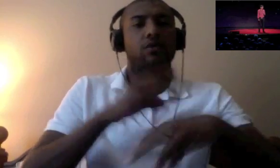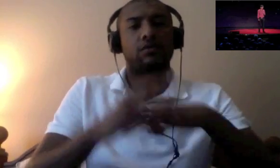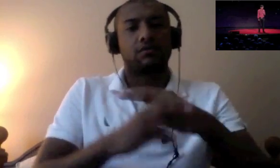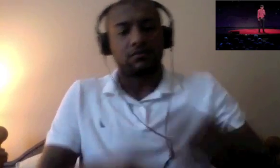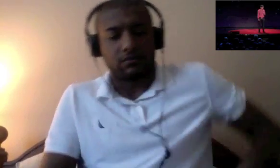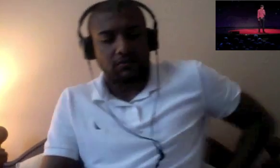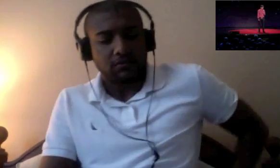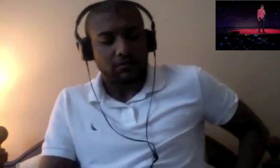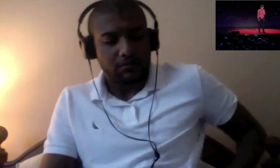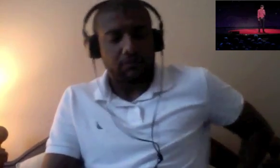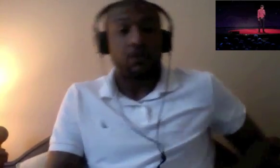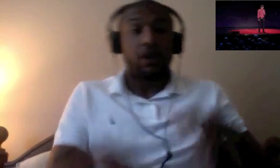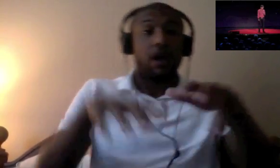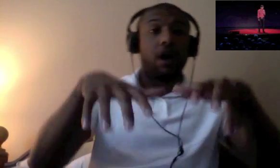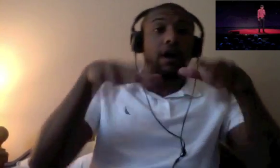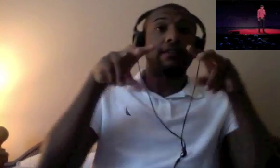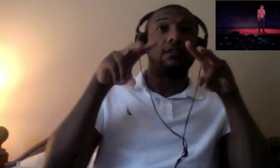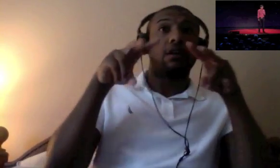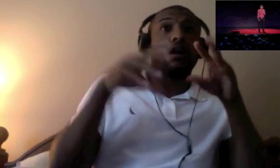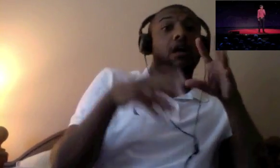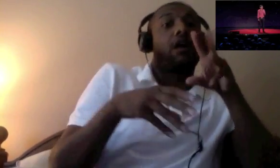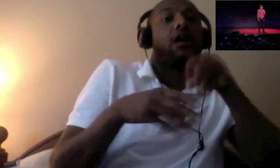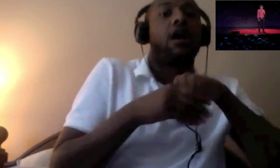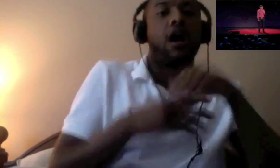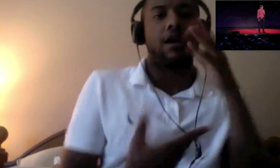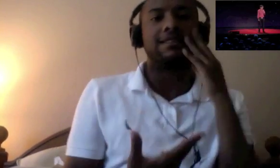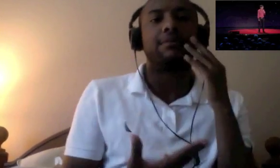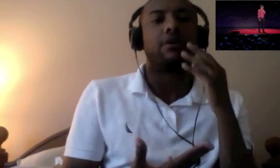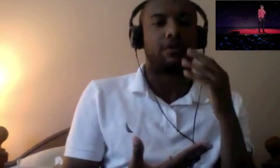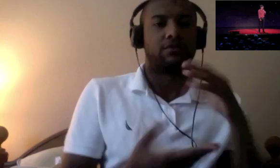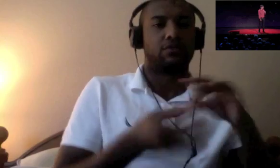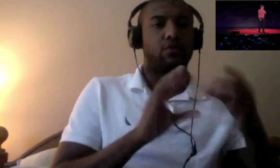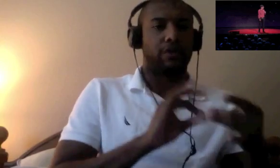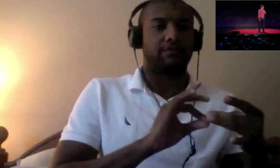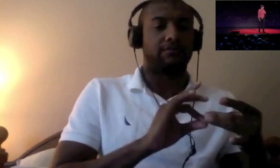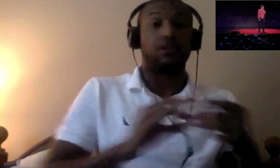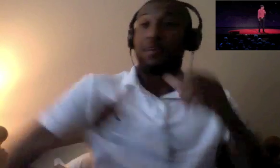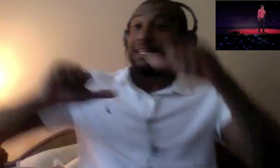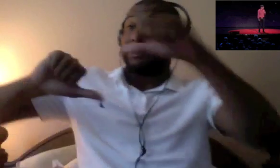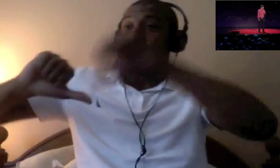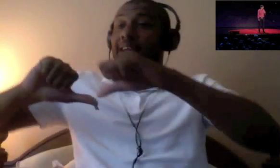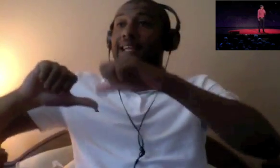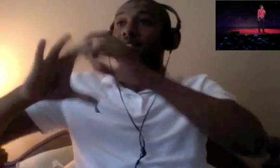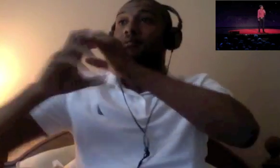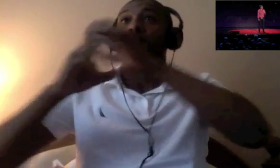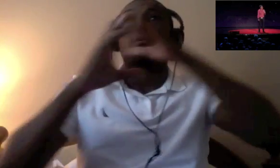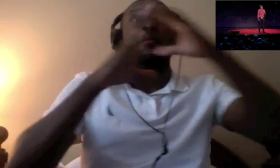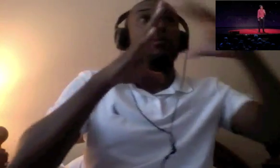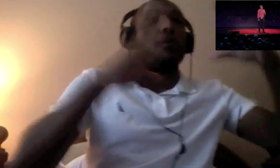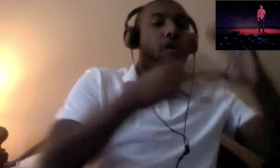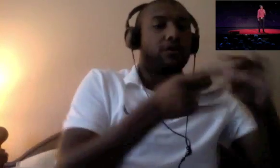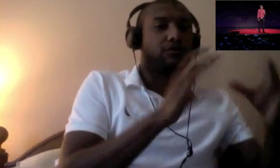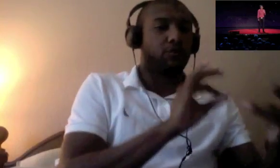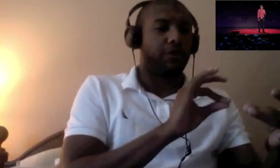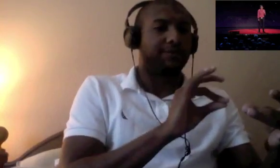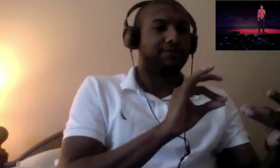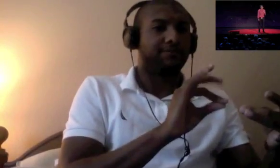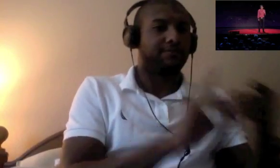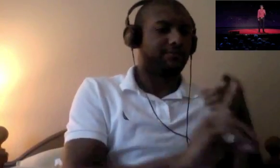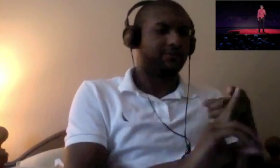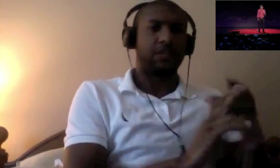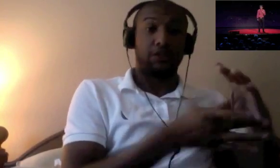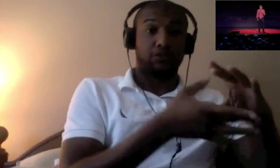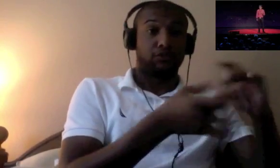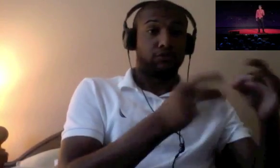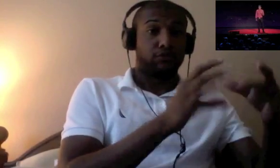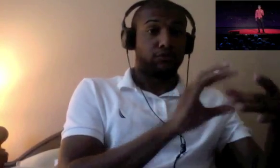to experience the story. We use science to create something wonderful. We use story and artistic touch